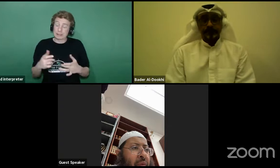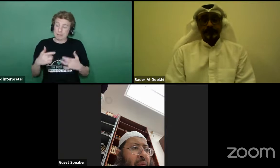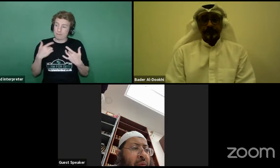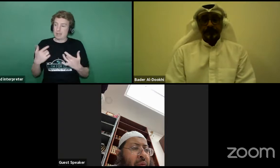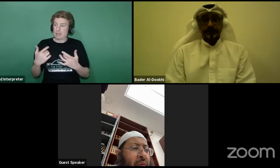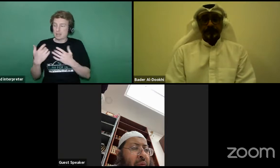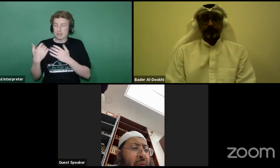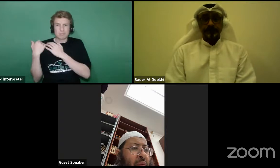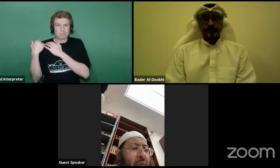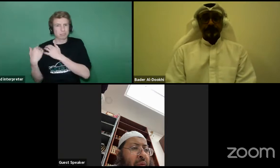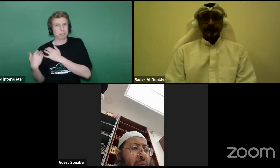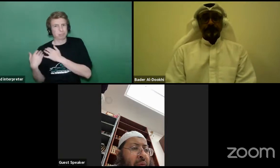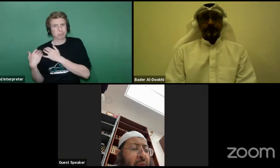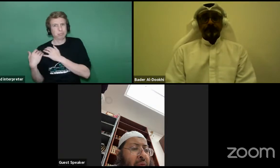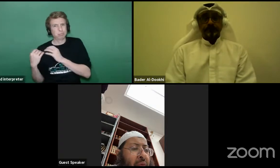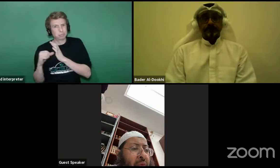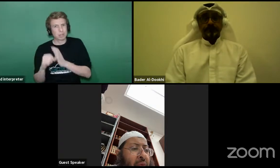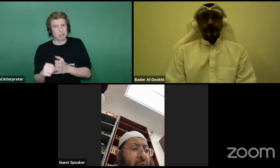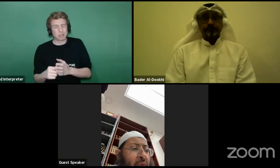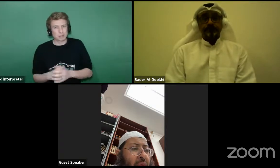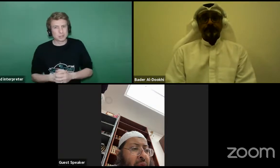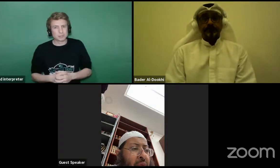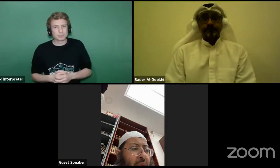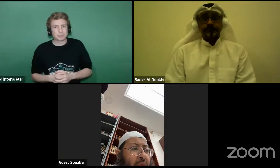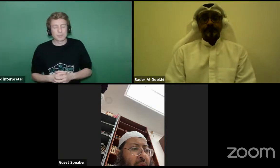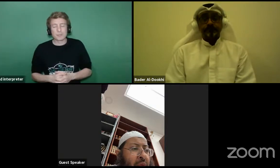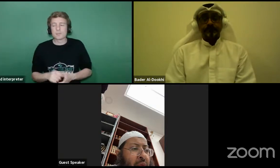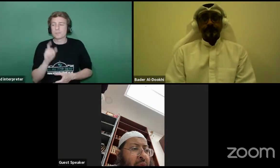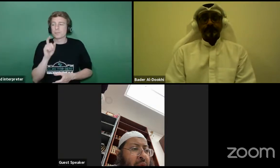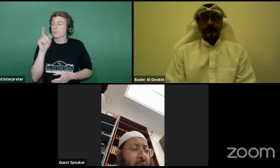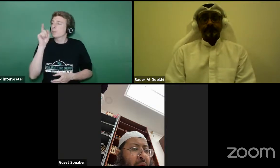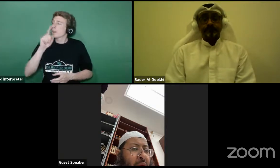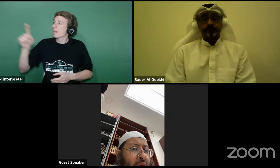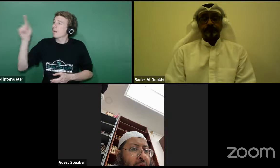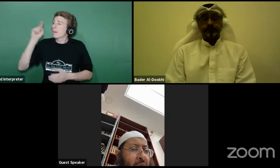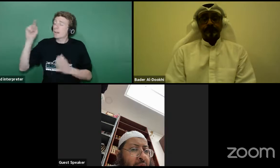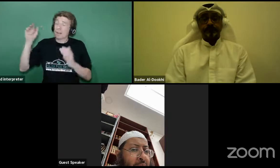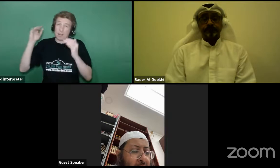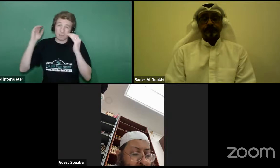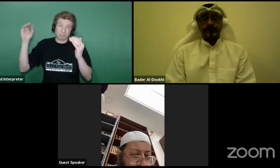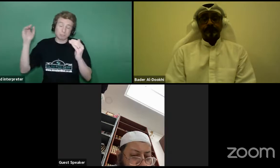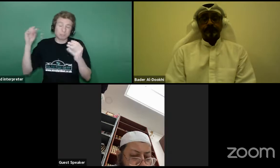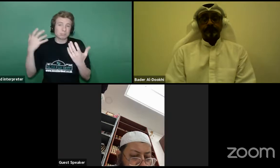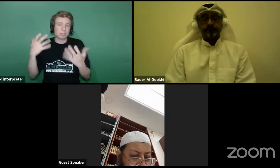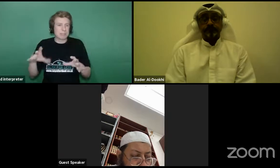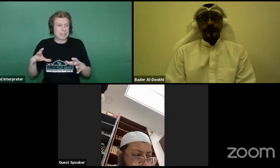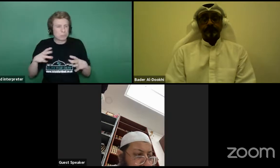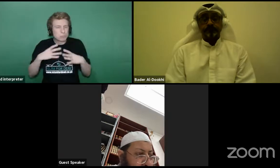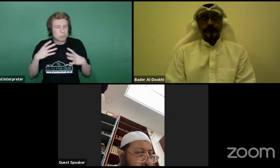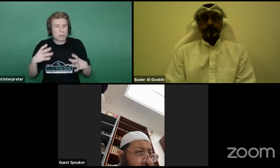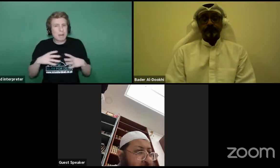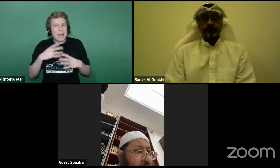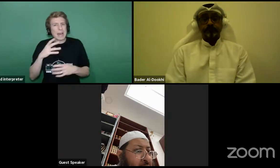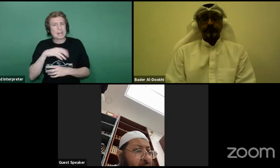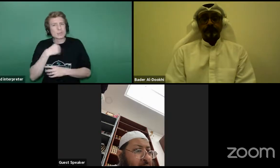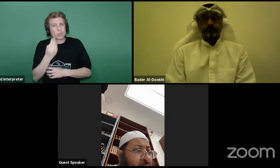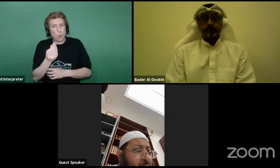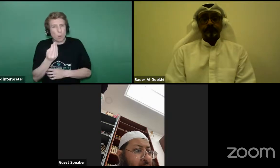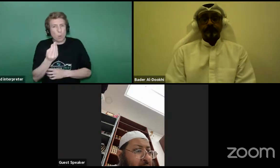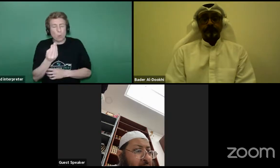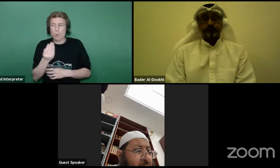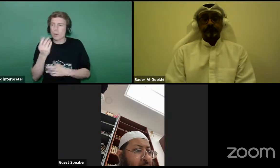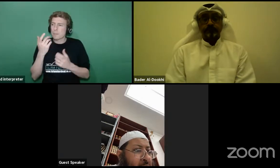bear. As a result of this, Allah the Most High, He prepared the souls and He prepared the